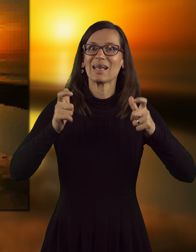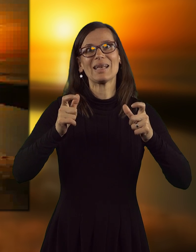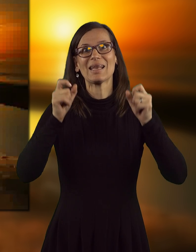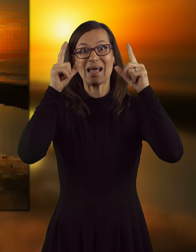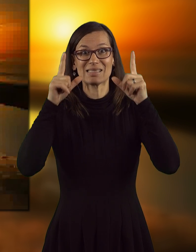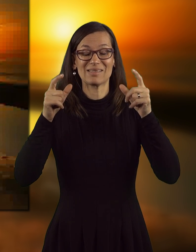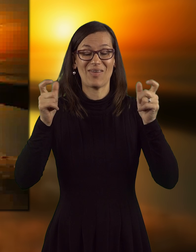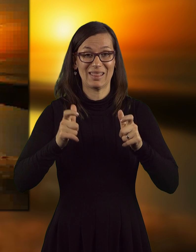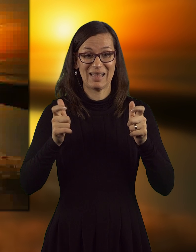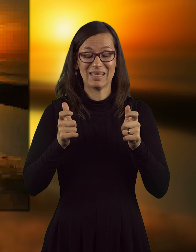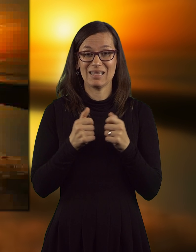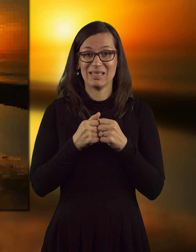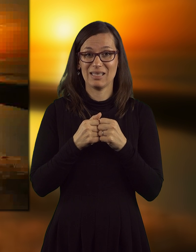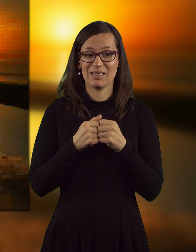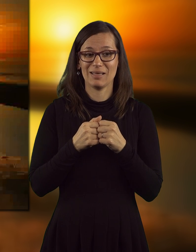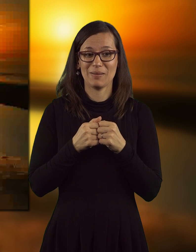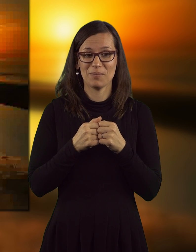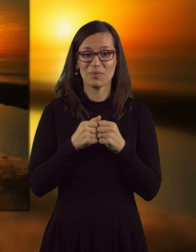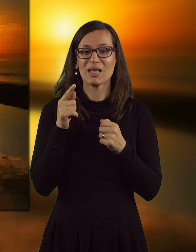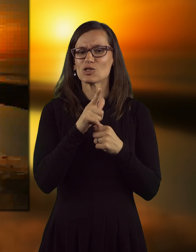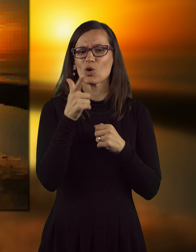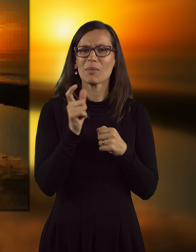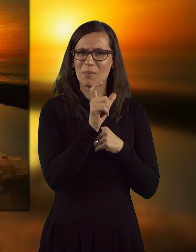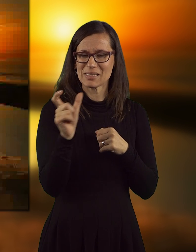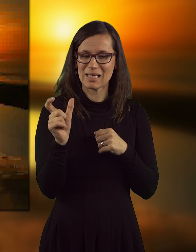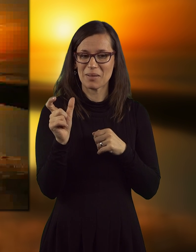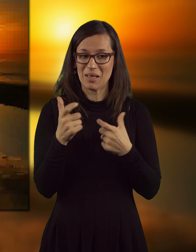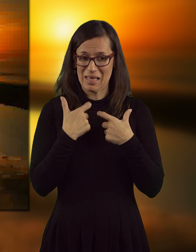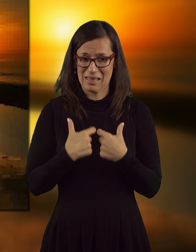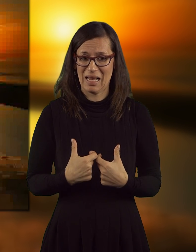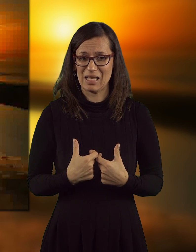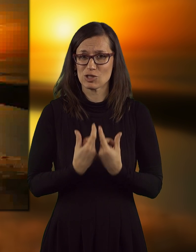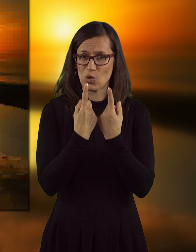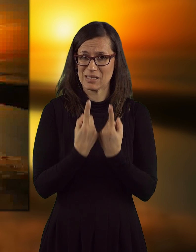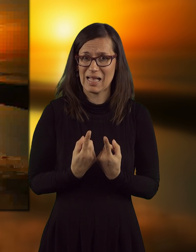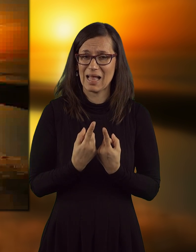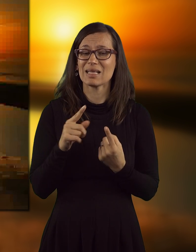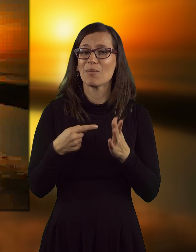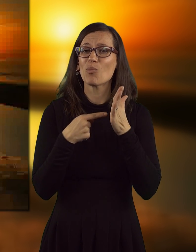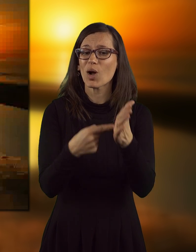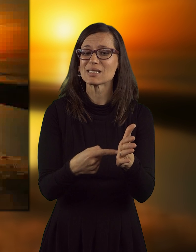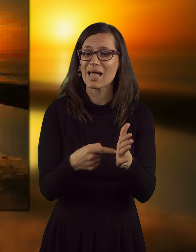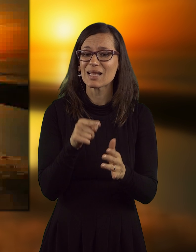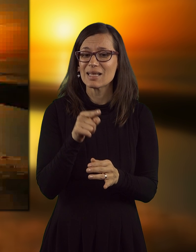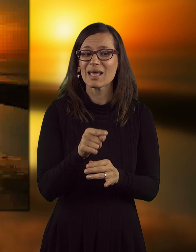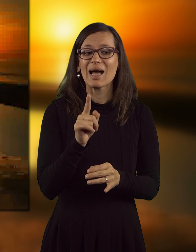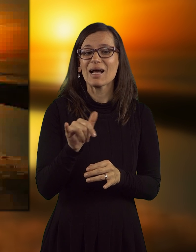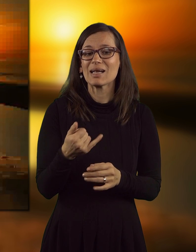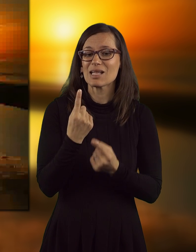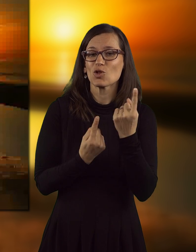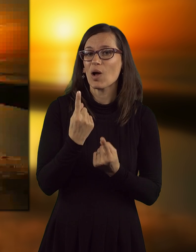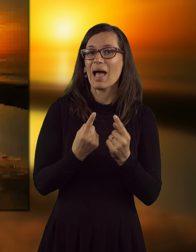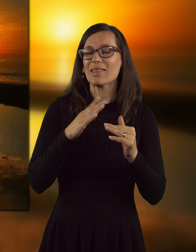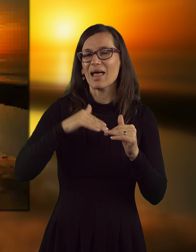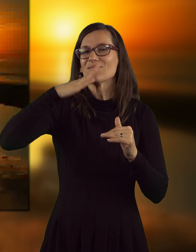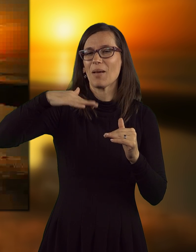lighten up, and in other words, the physical condition is only an